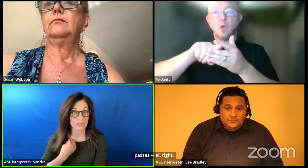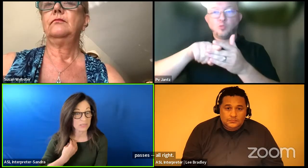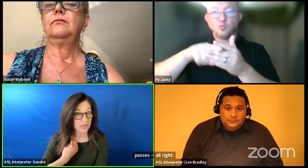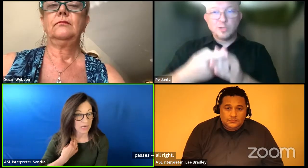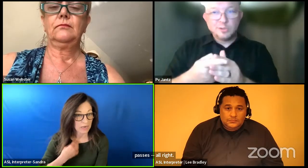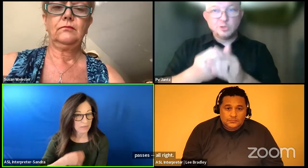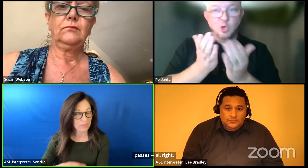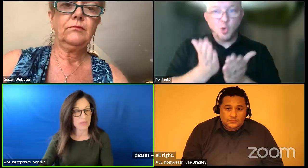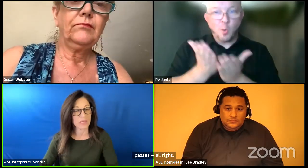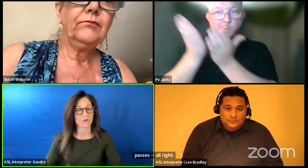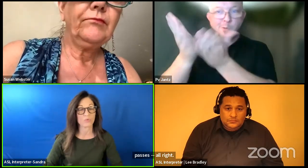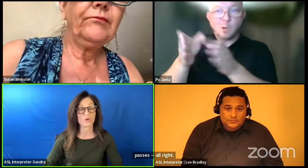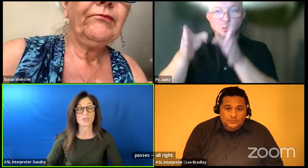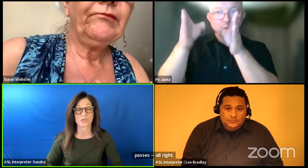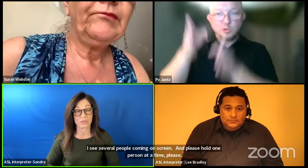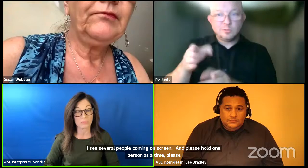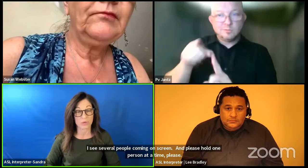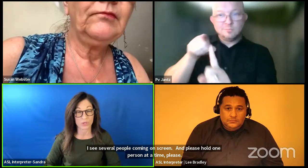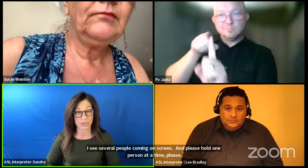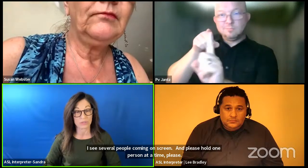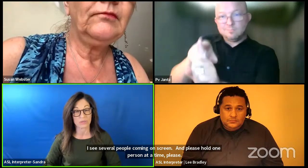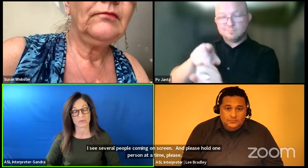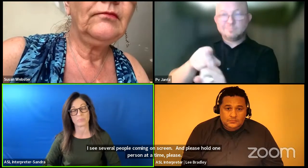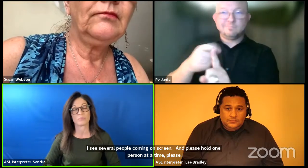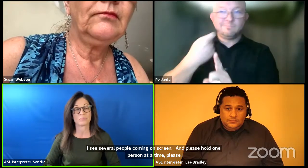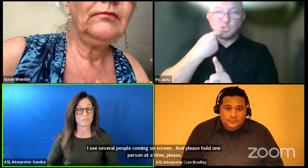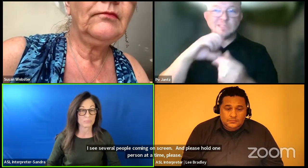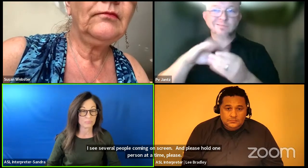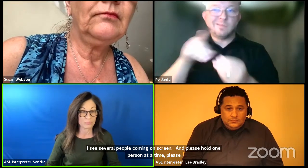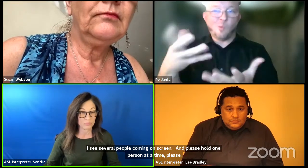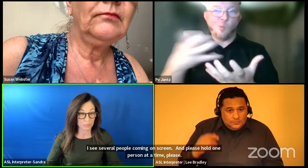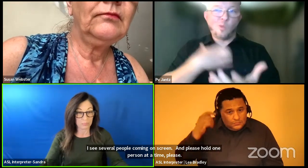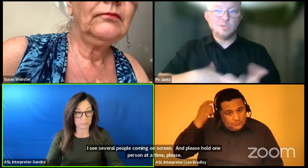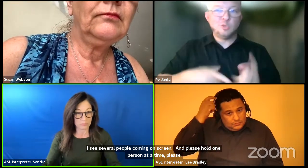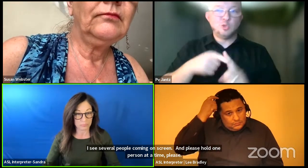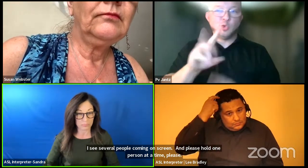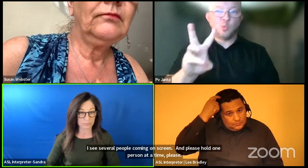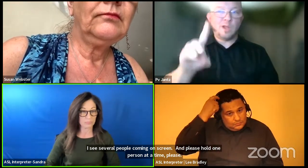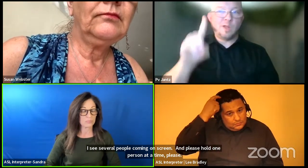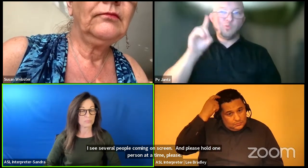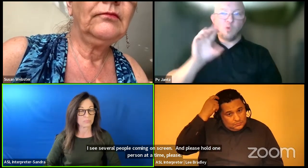I was saying the original motion